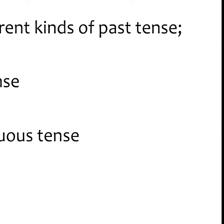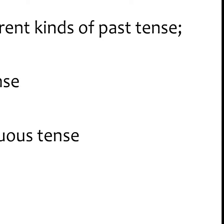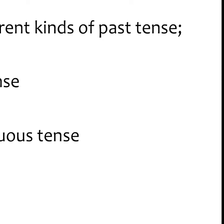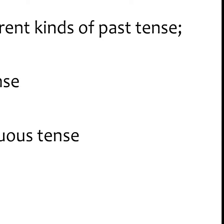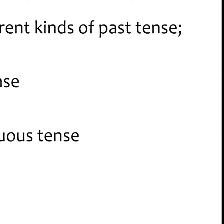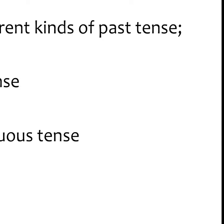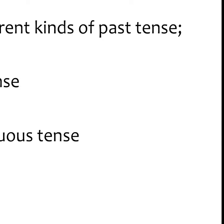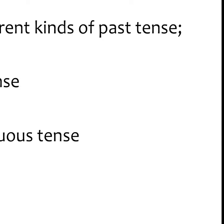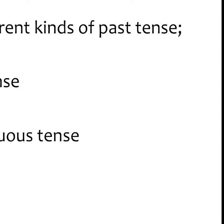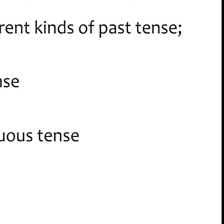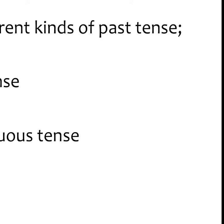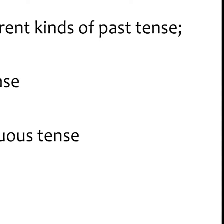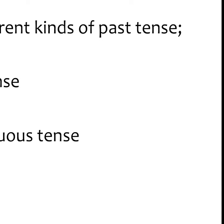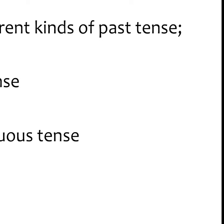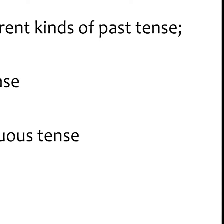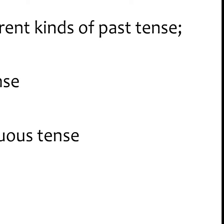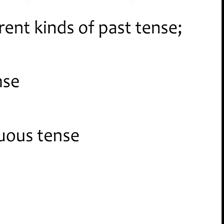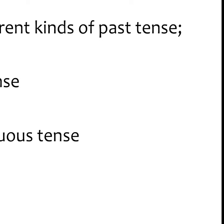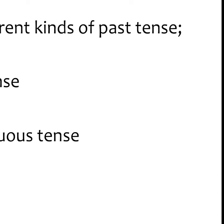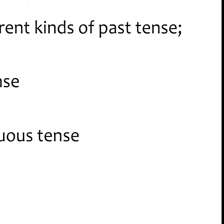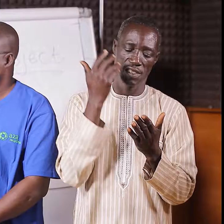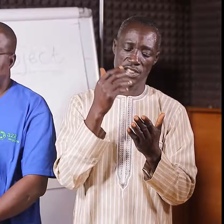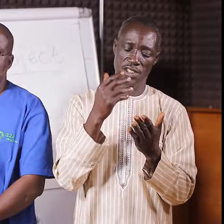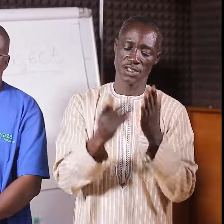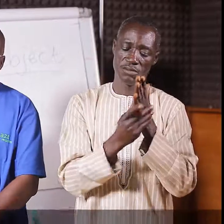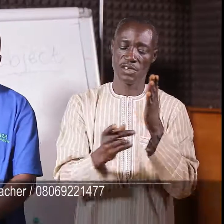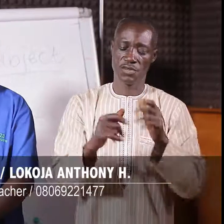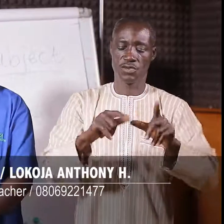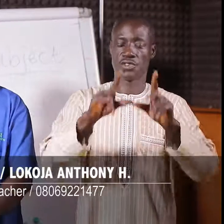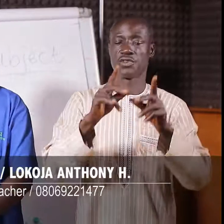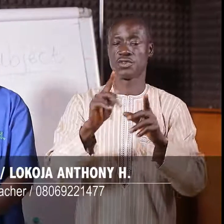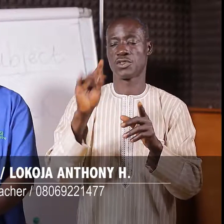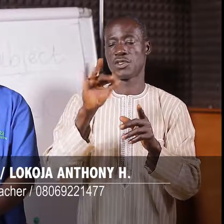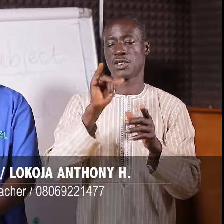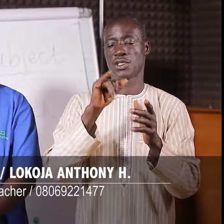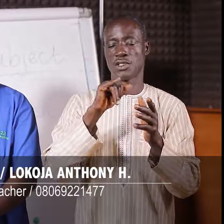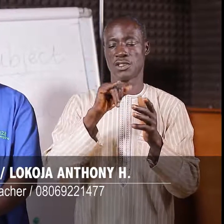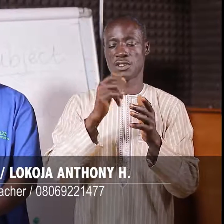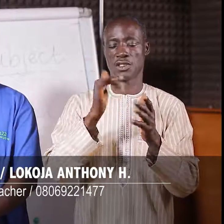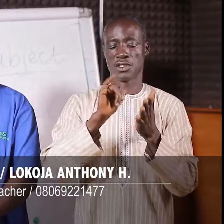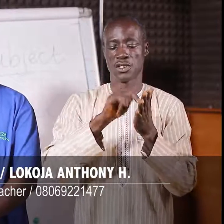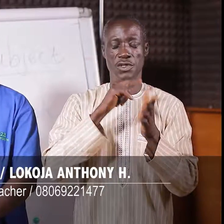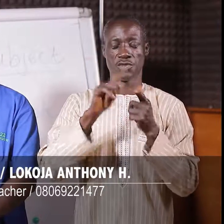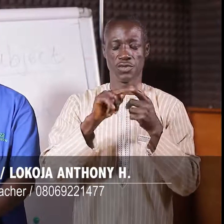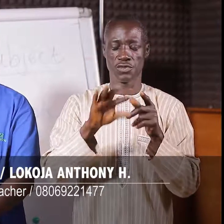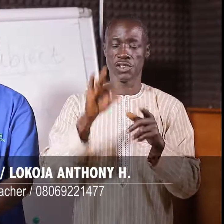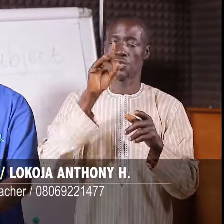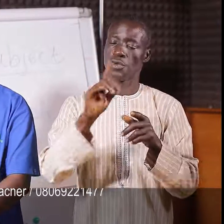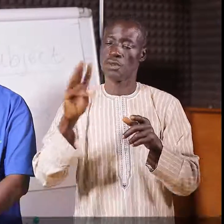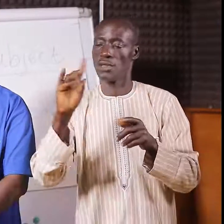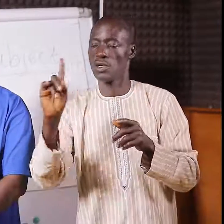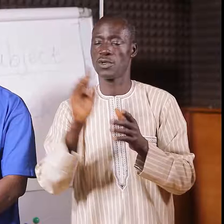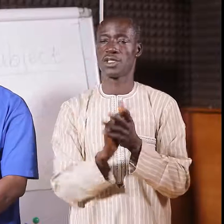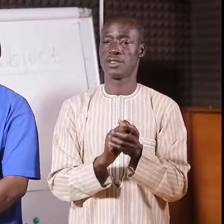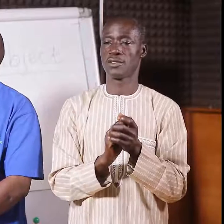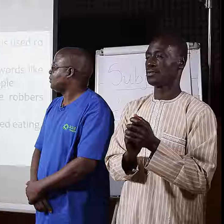and past perfect continuous tense. Now, it is these that we are going to take one after the